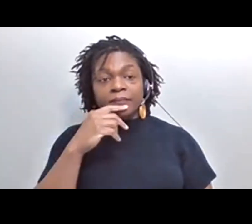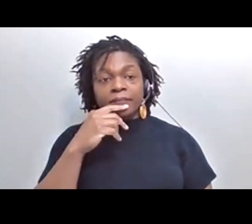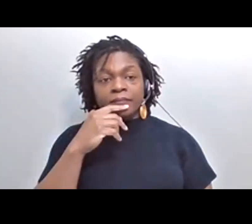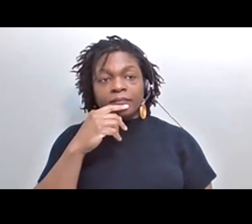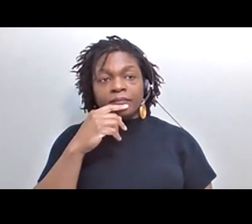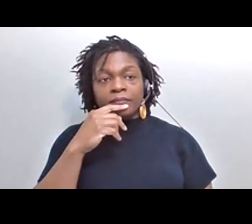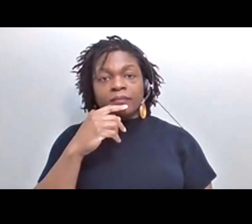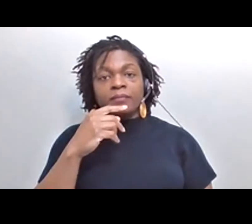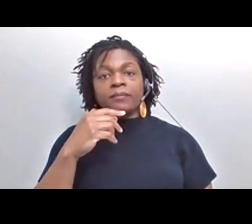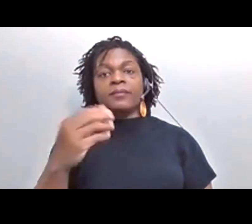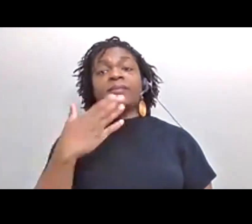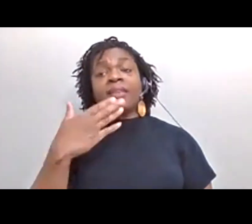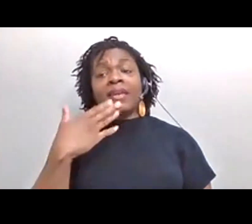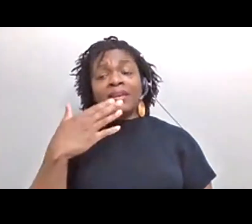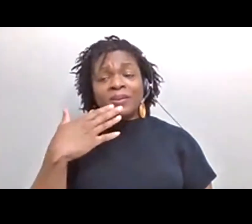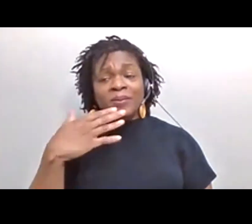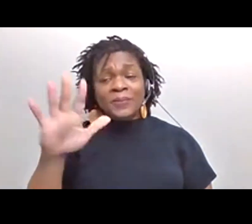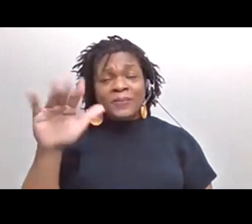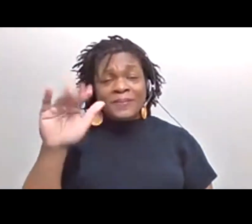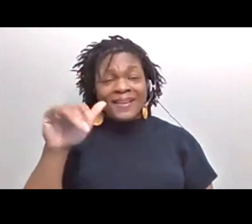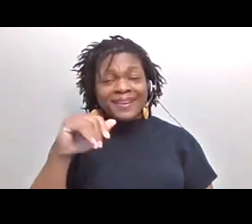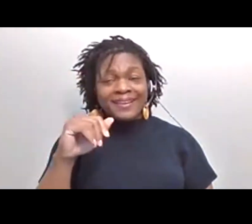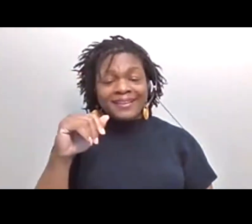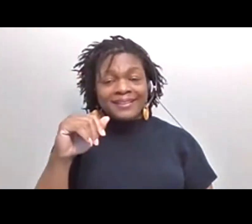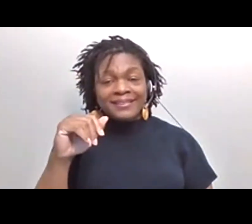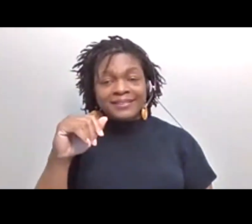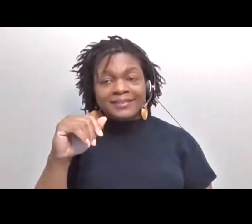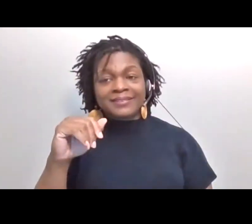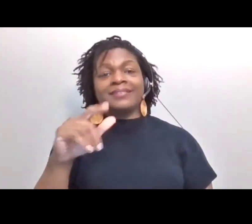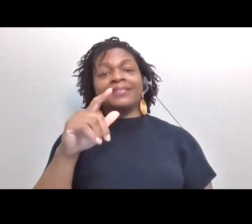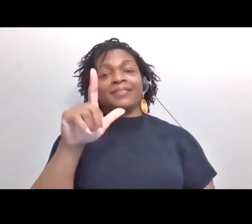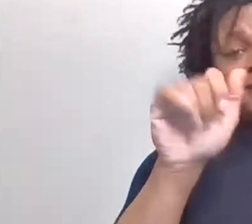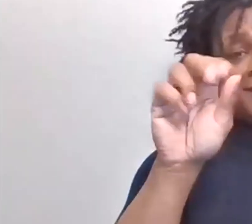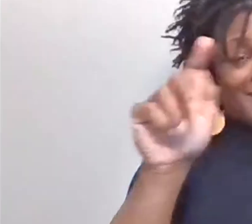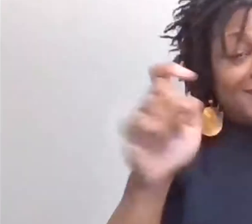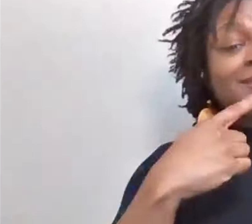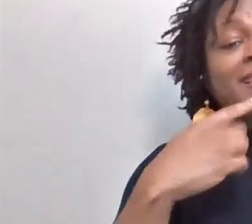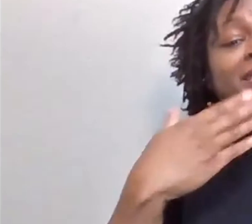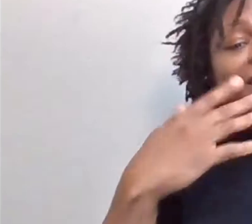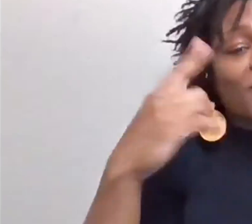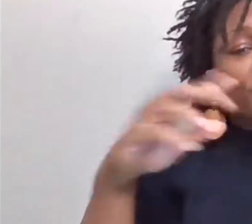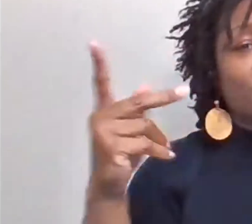Thank you, guys. Bye, everyone. Yeah. Thank you all for participating.